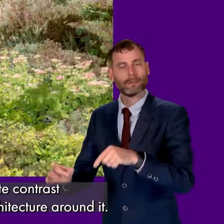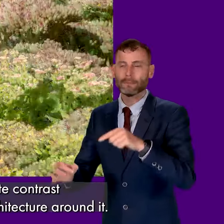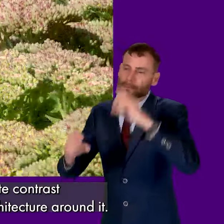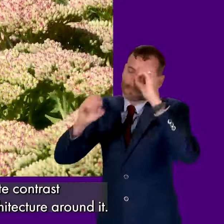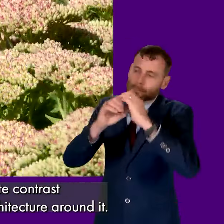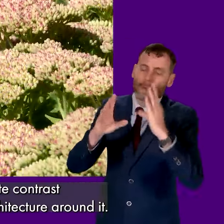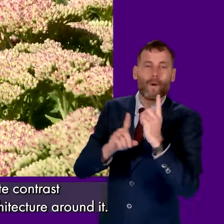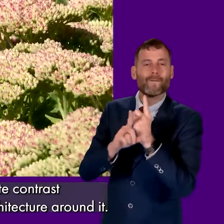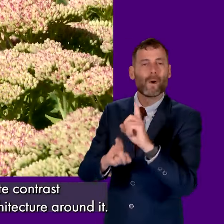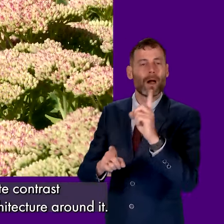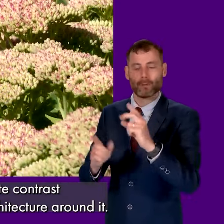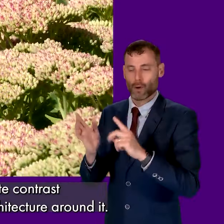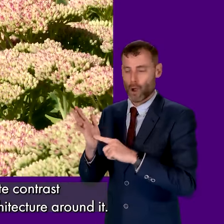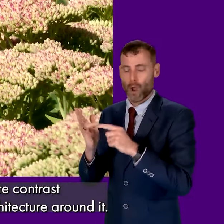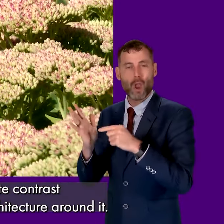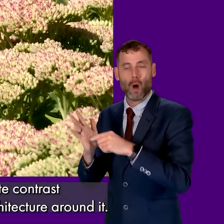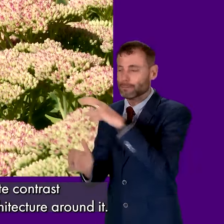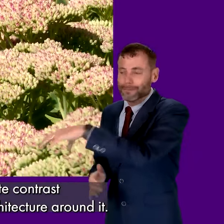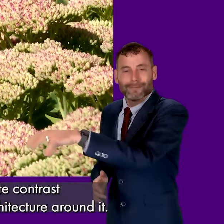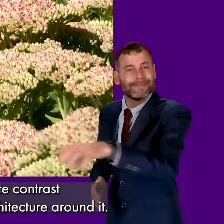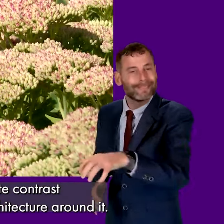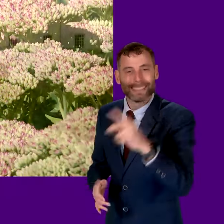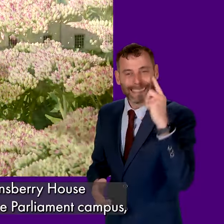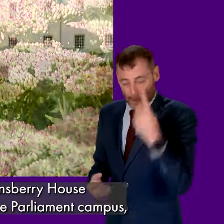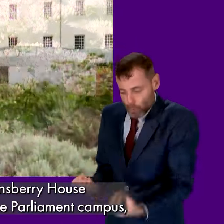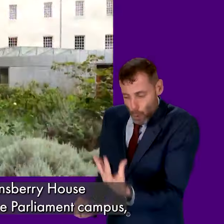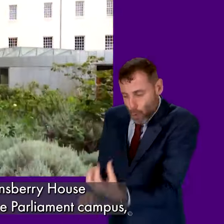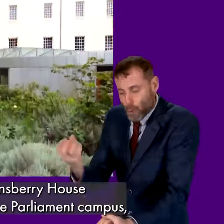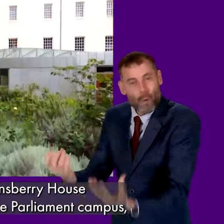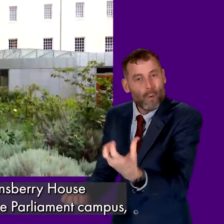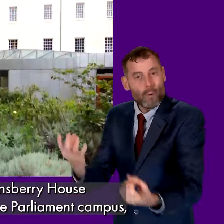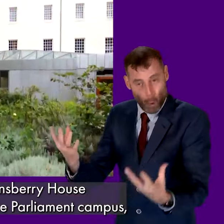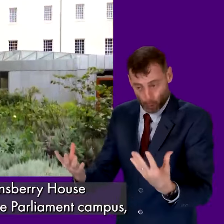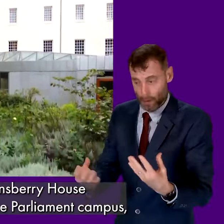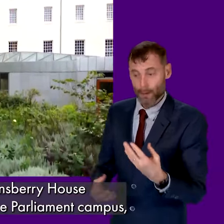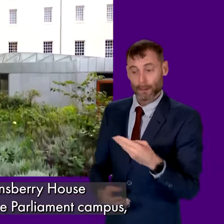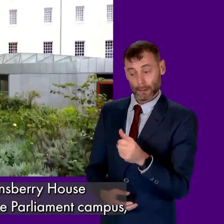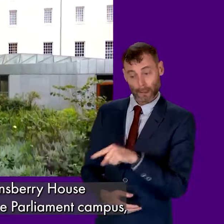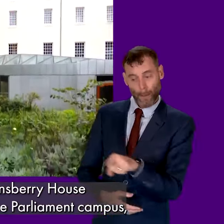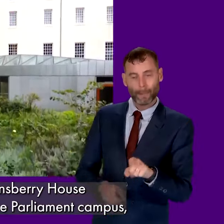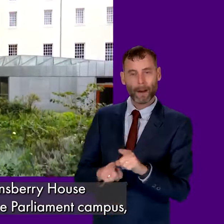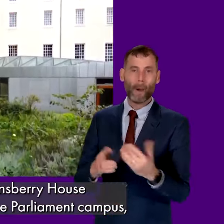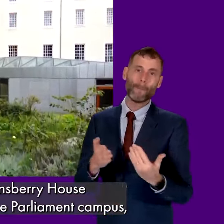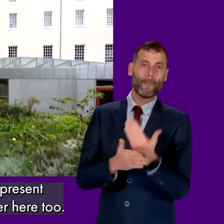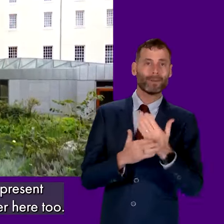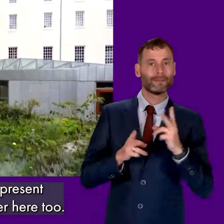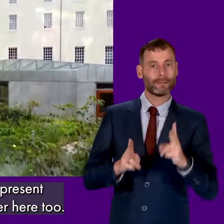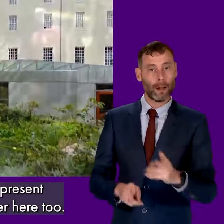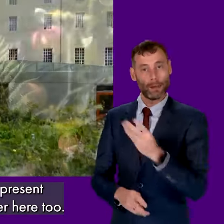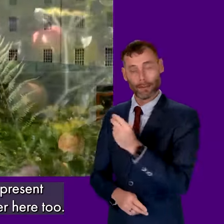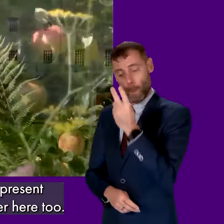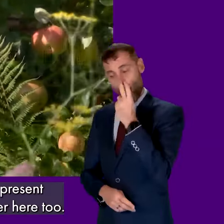is in complete contrast with the modern architecture around it. But just as Queensberry House itself has merged into the Parliament